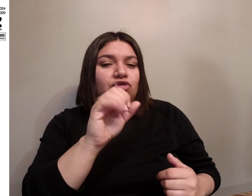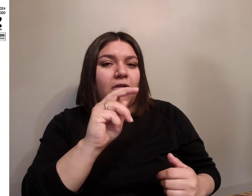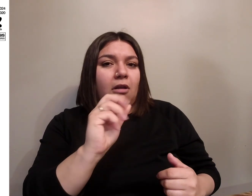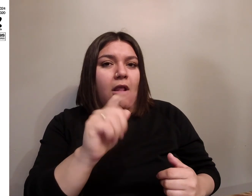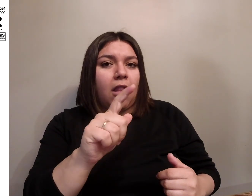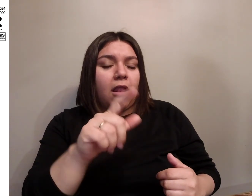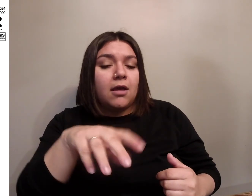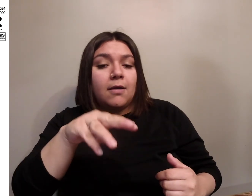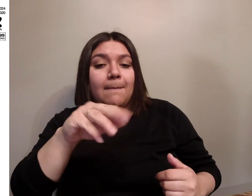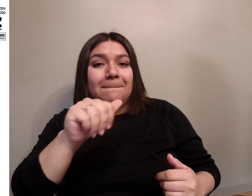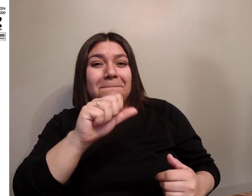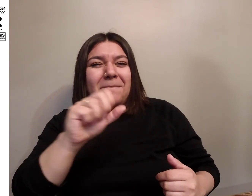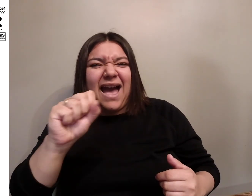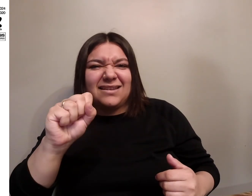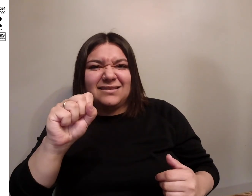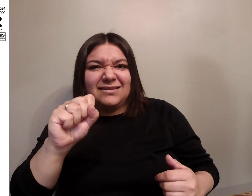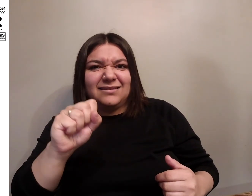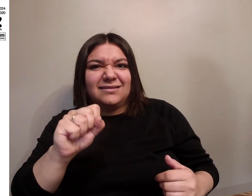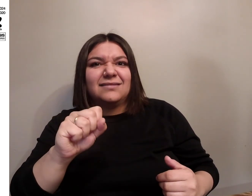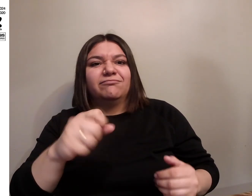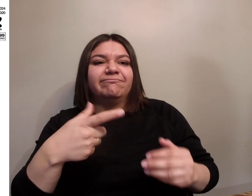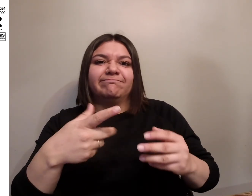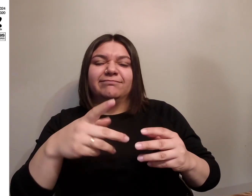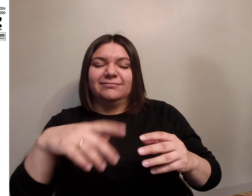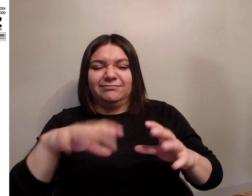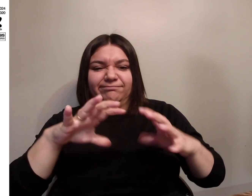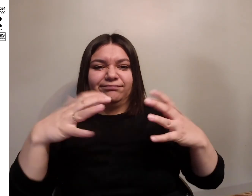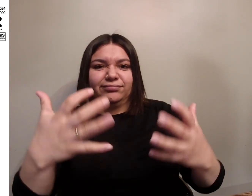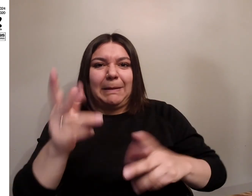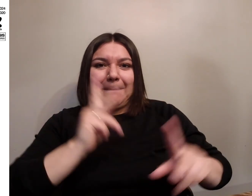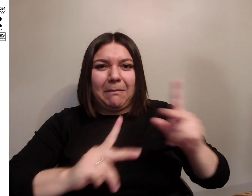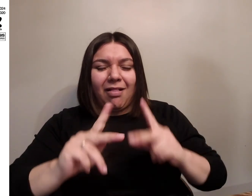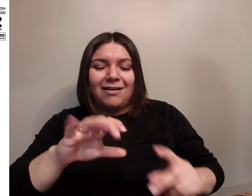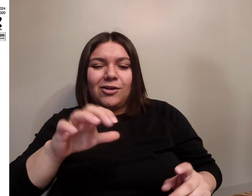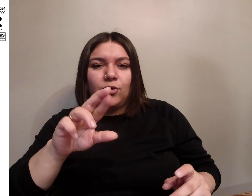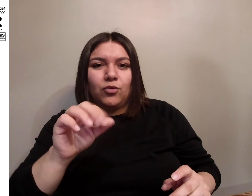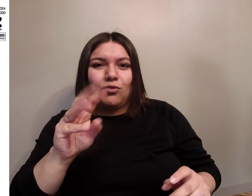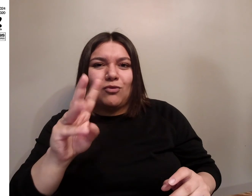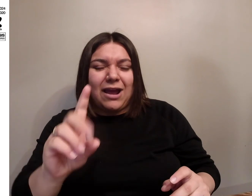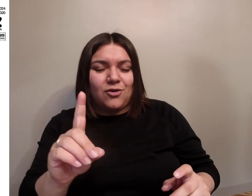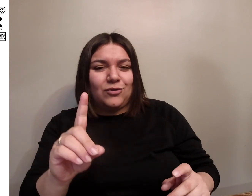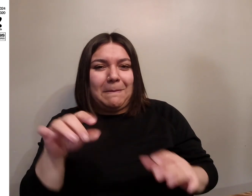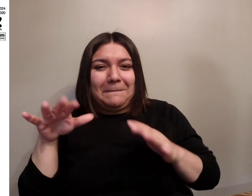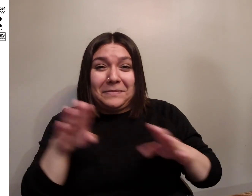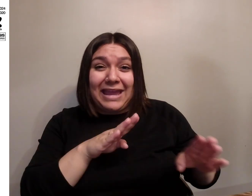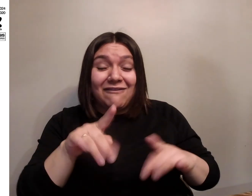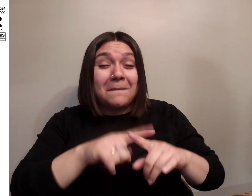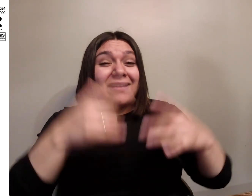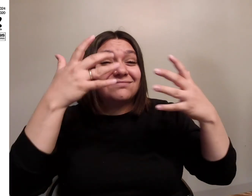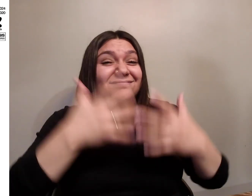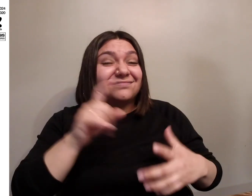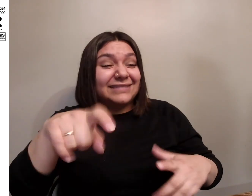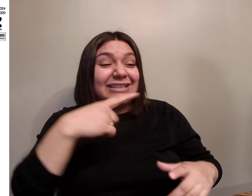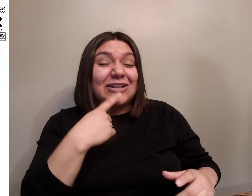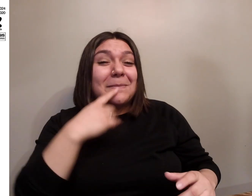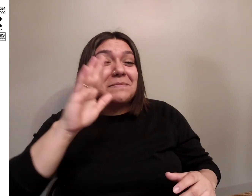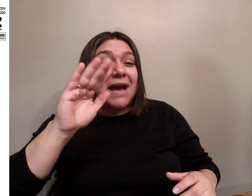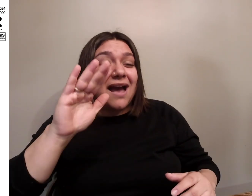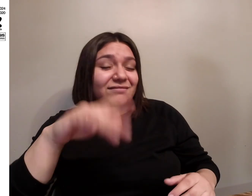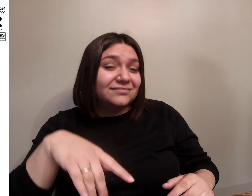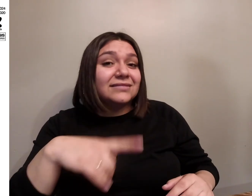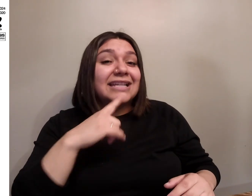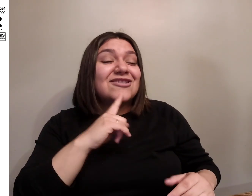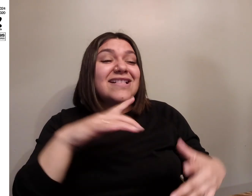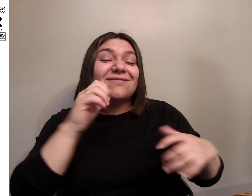is delusional mass crowd behavior. Yes. Which would have been fantastic, but sadly,